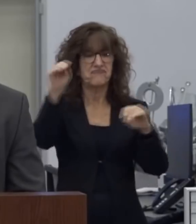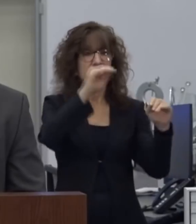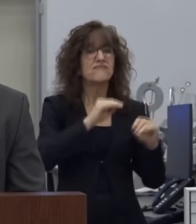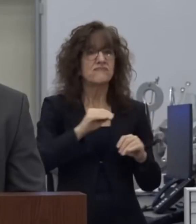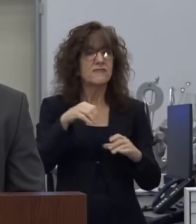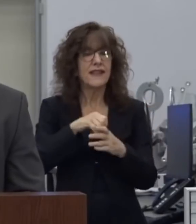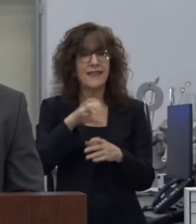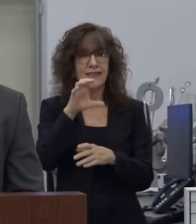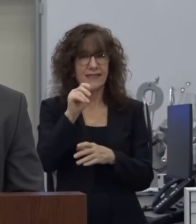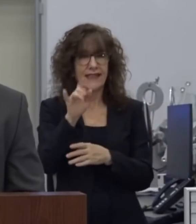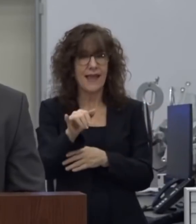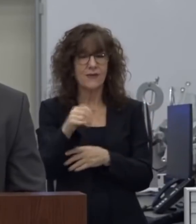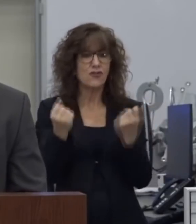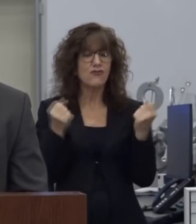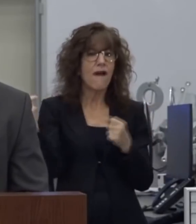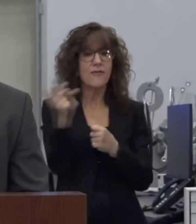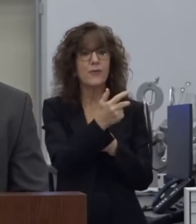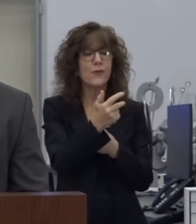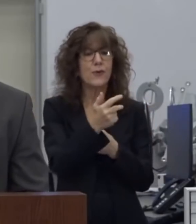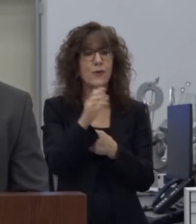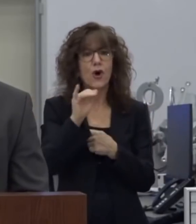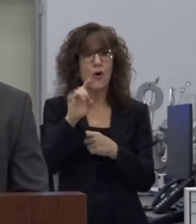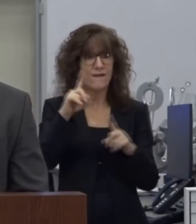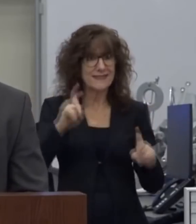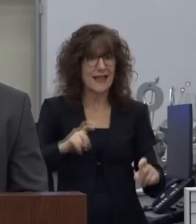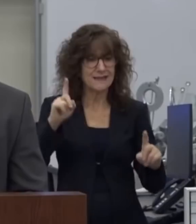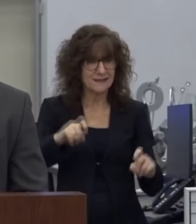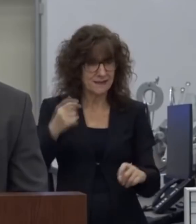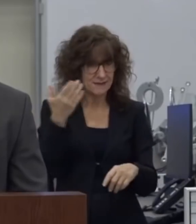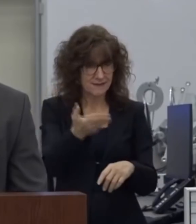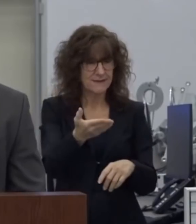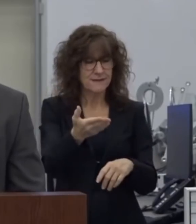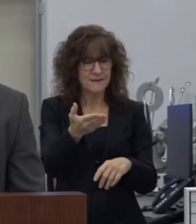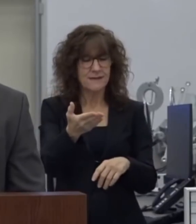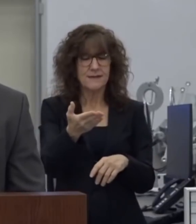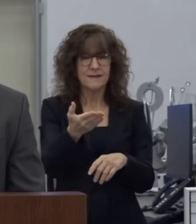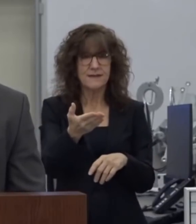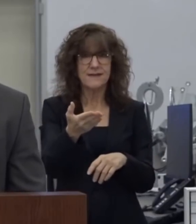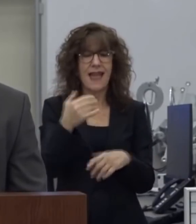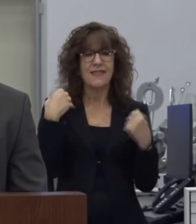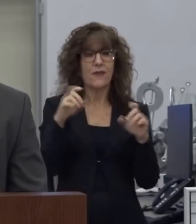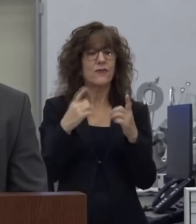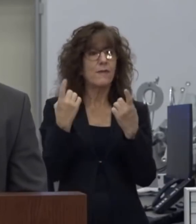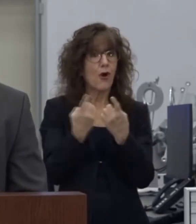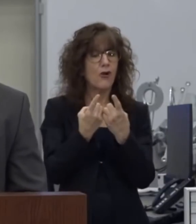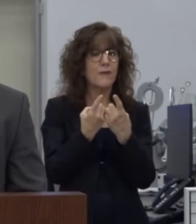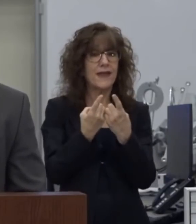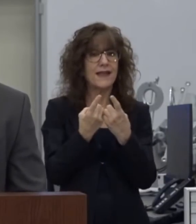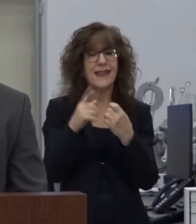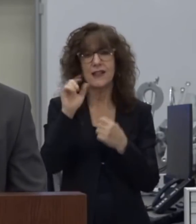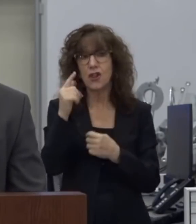within the county. Drive-through COVID testing will be available at the Health Department facilities